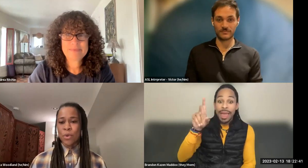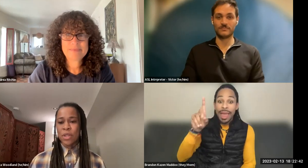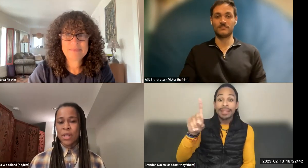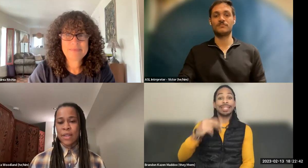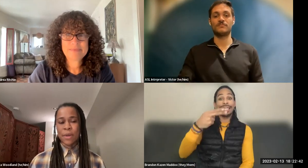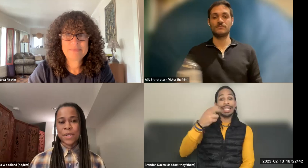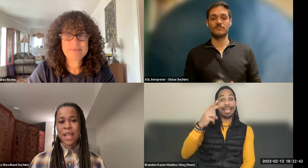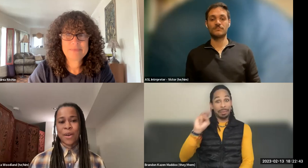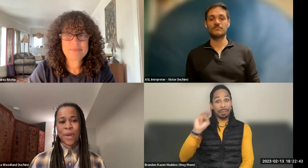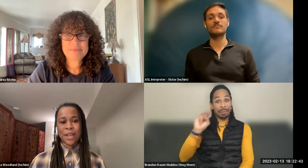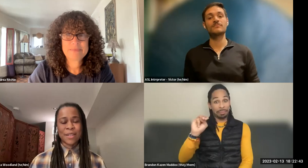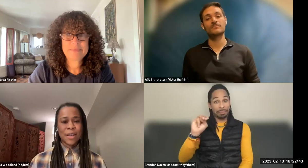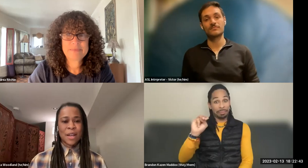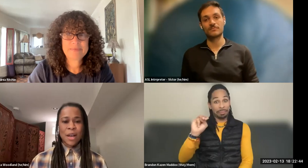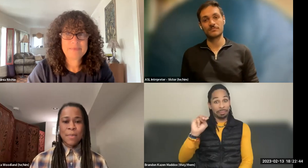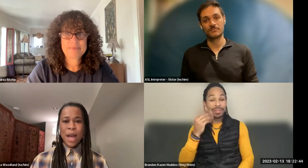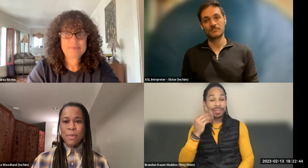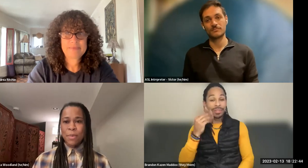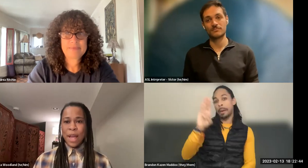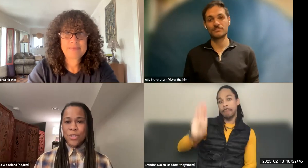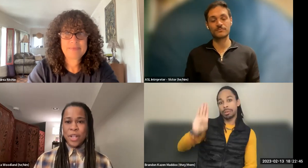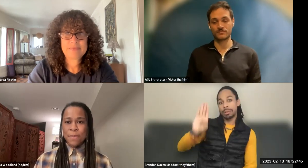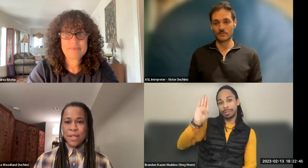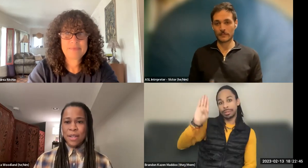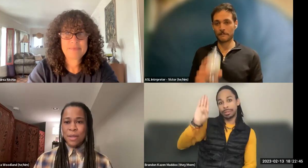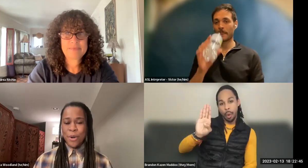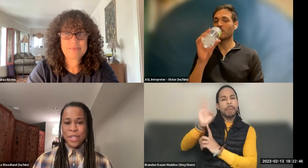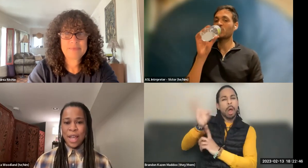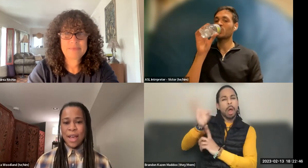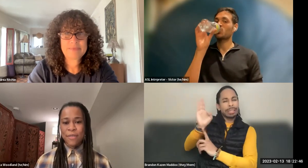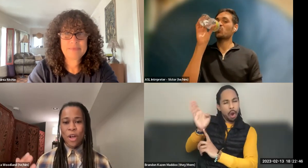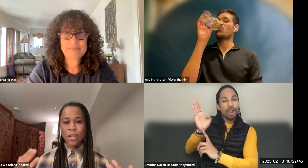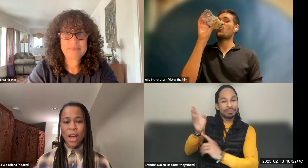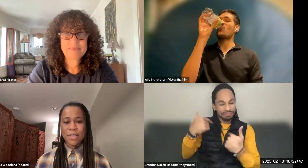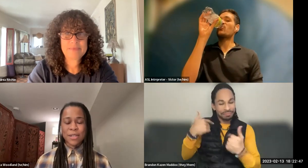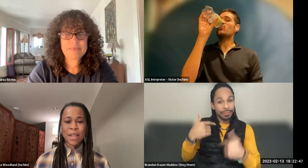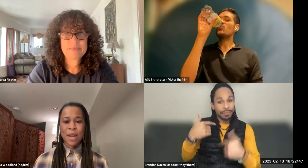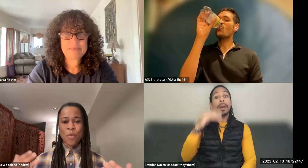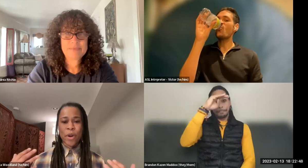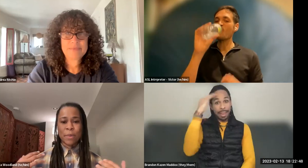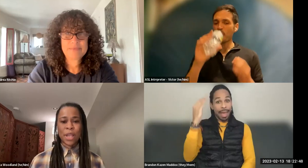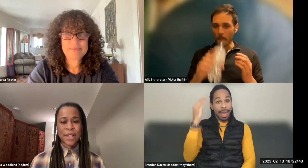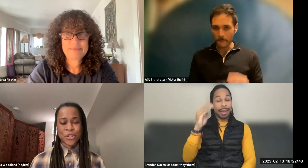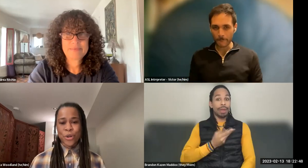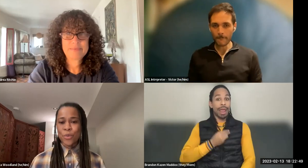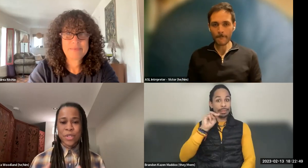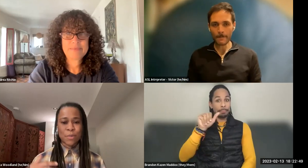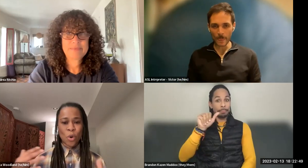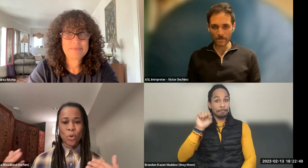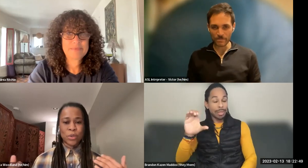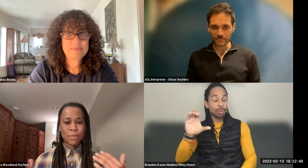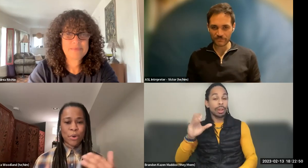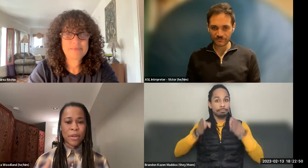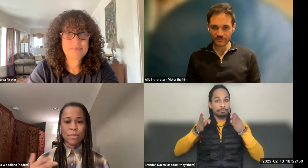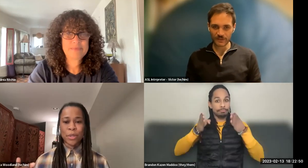in Baltimore, the land of the Piscataway. I am a Black transmasculine person. I have long locks, and I'm wearing a plaid shirt with